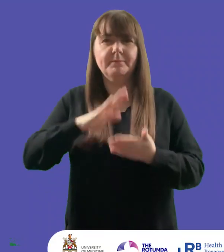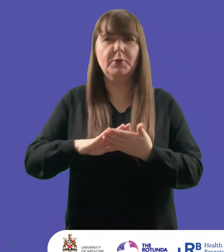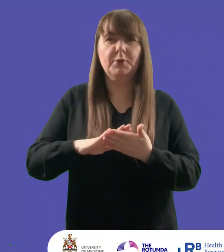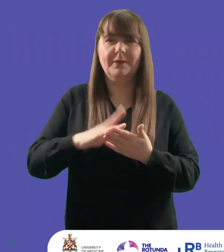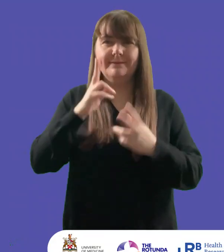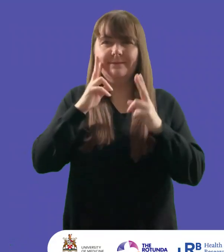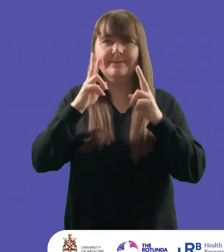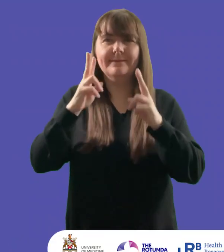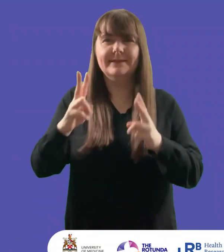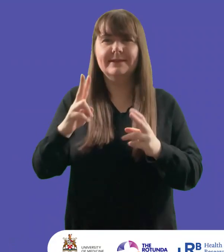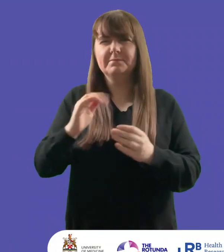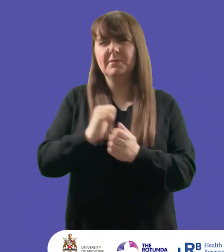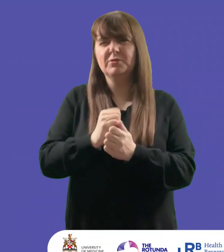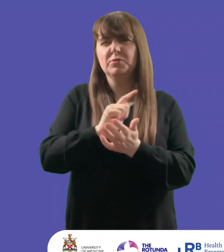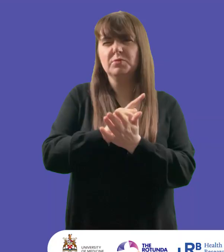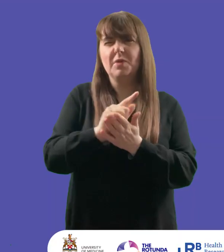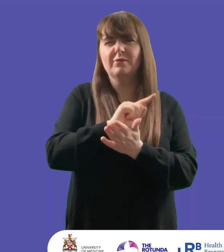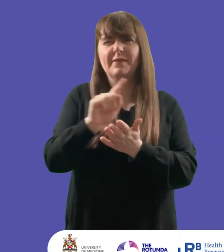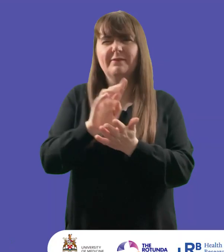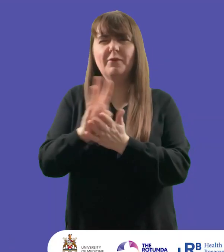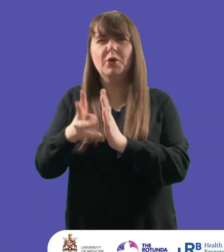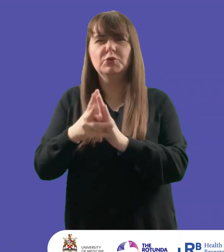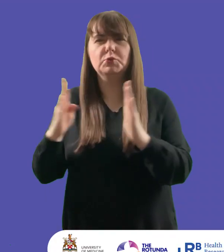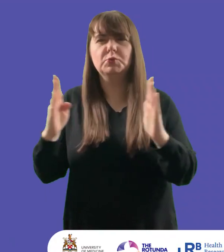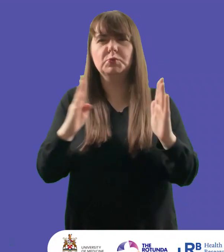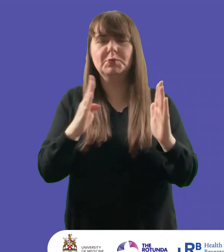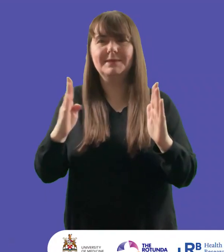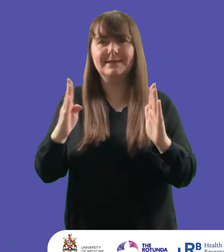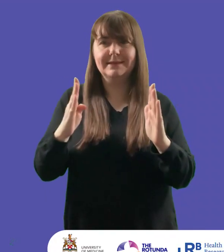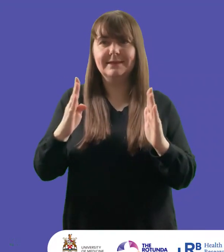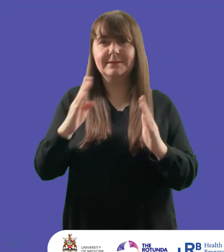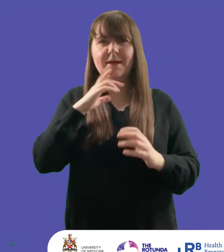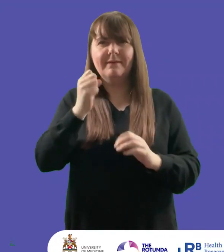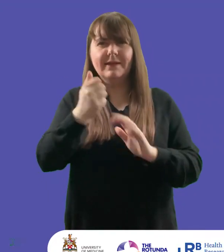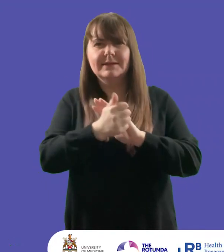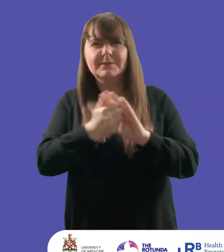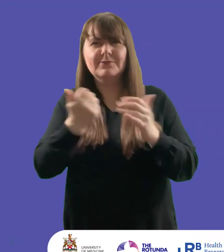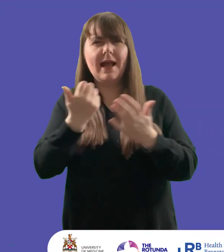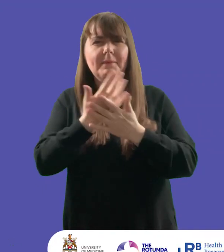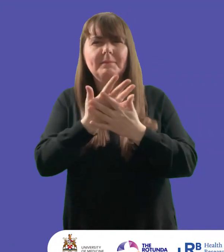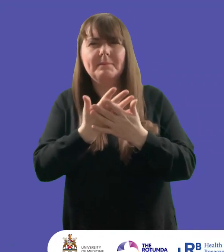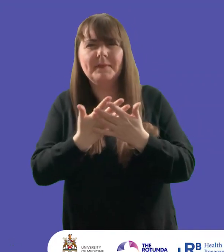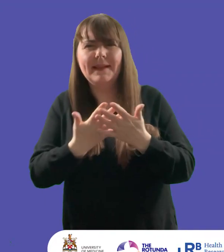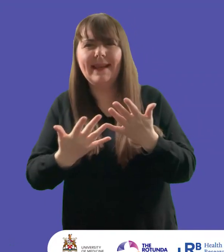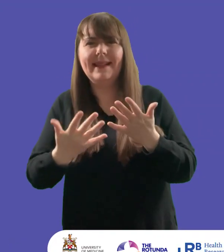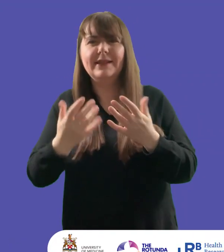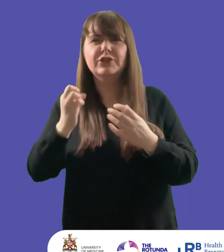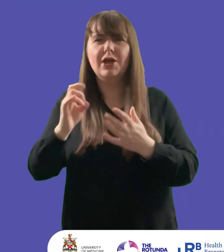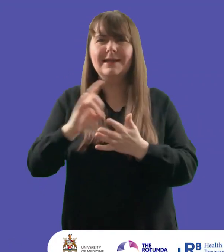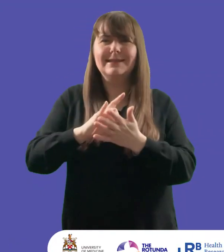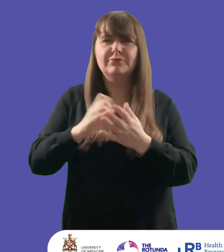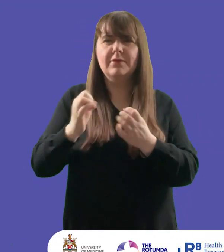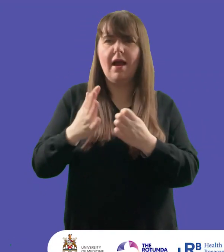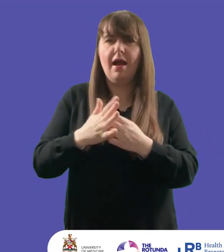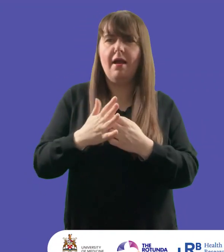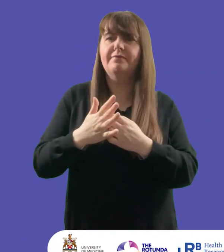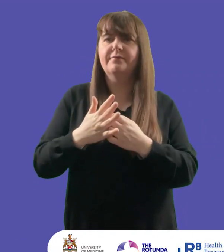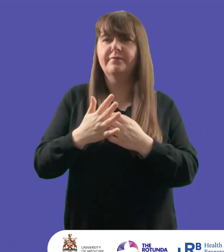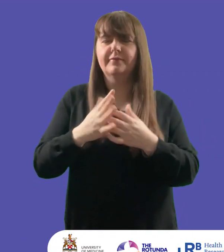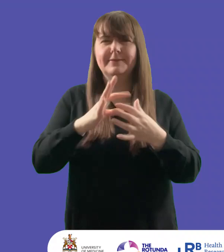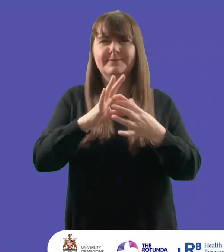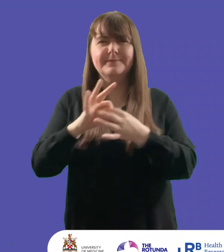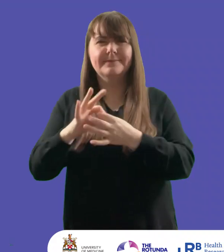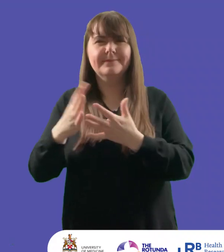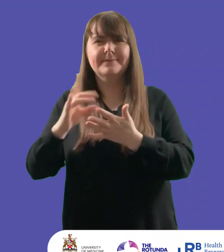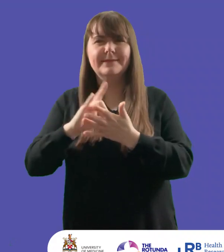visit and it's usually between 12 and 14 weeks. But if you have experienced any bleeding or a history of